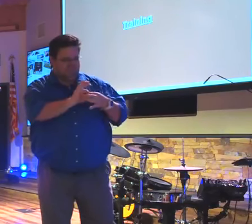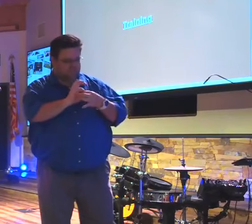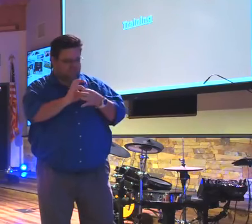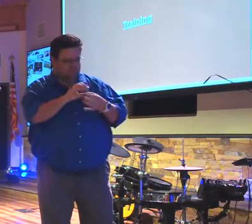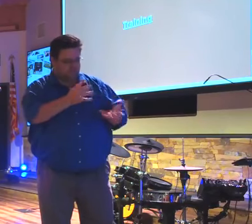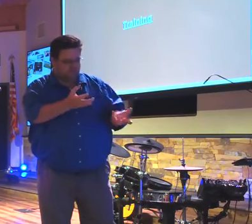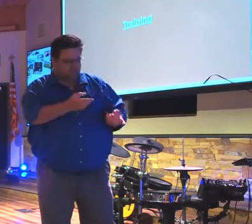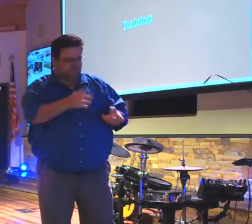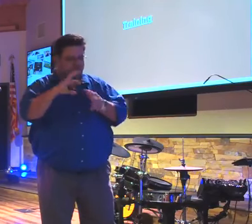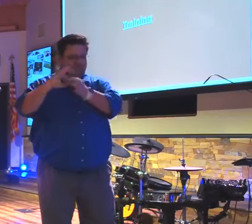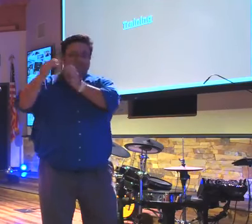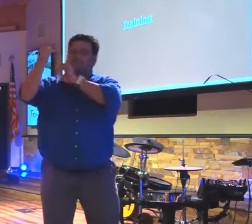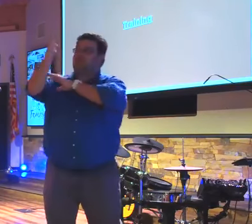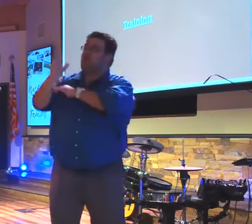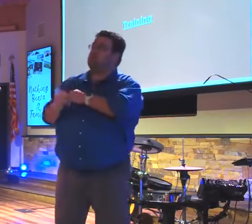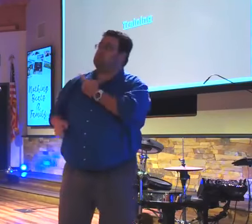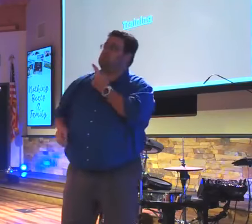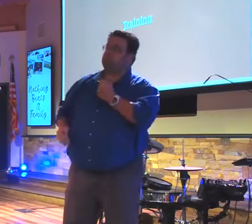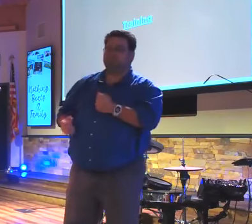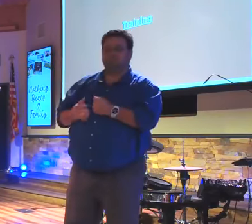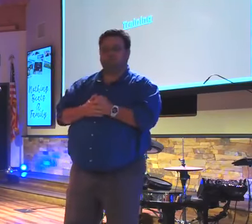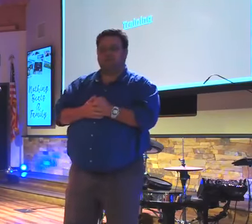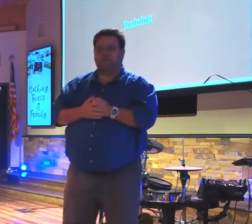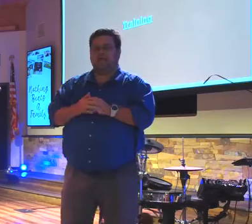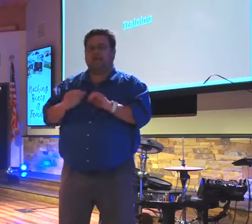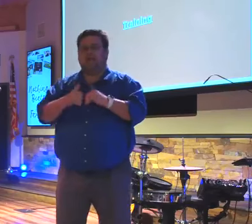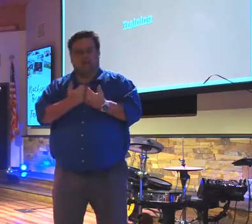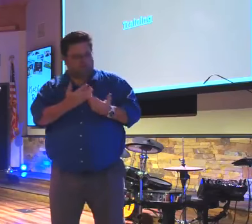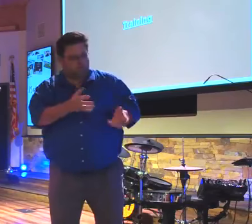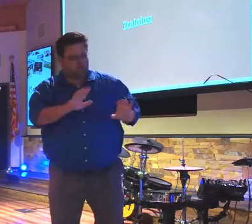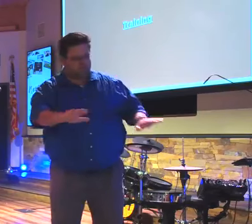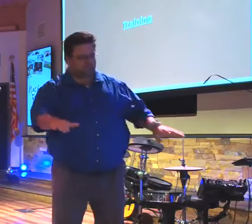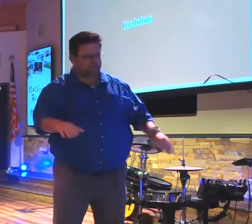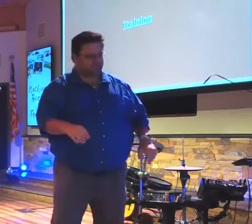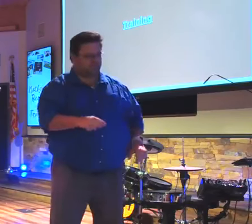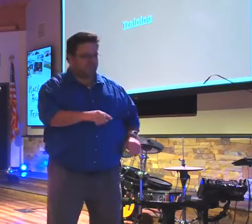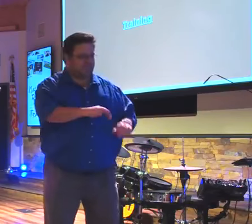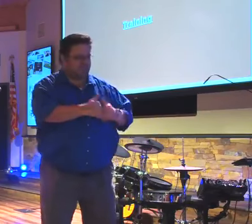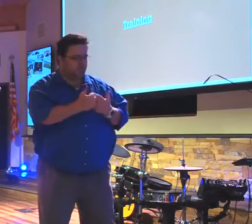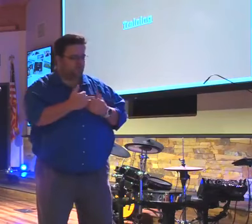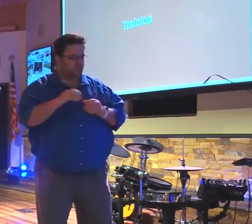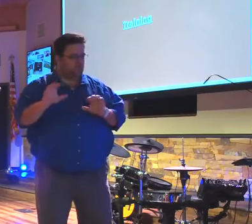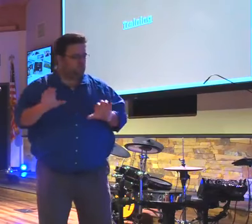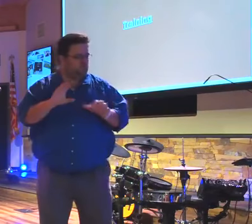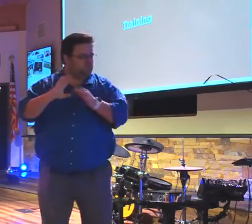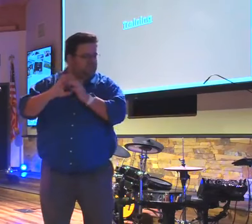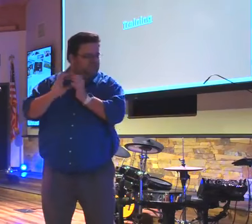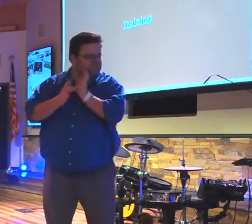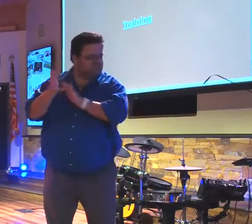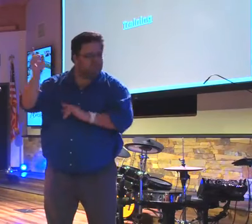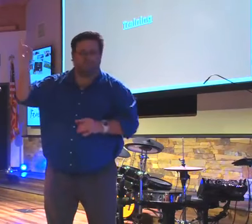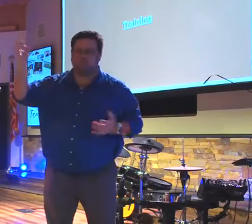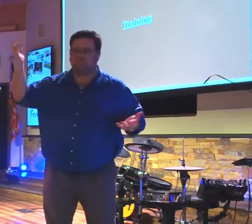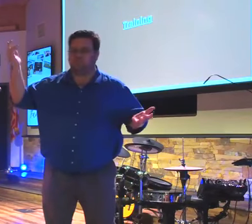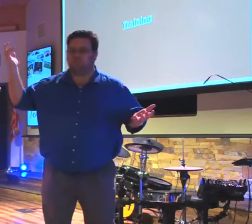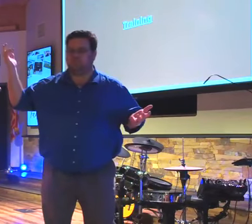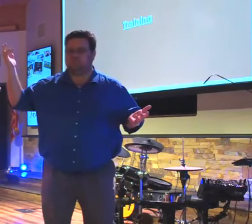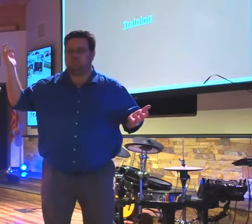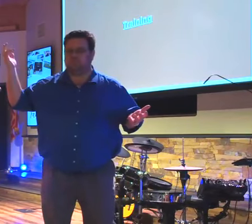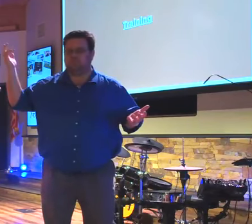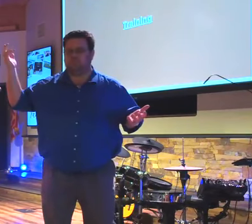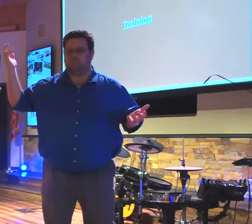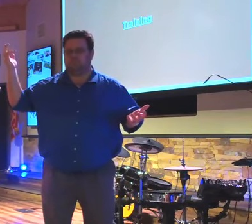kids to have with God? How do you want your kids to treat Jesus Christ? Well, I think that as